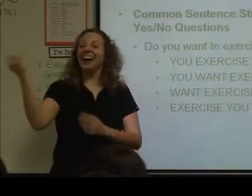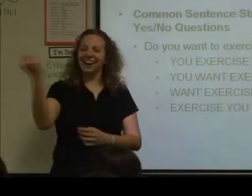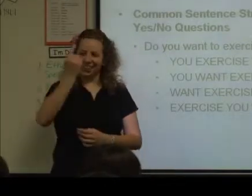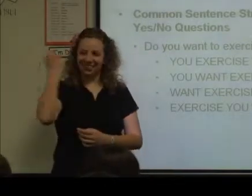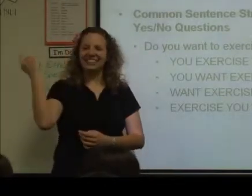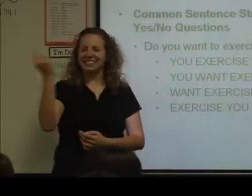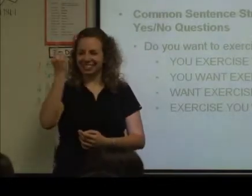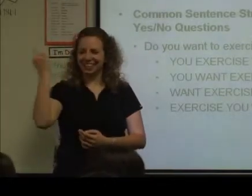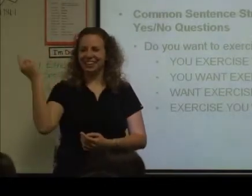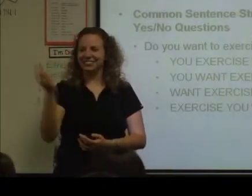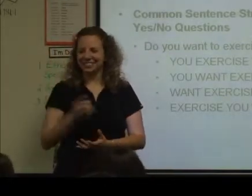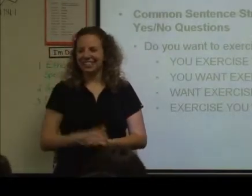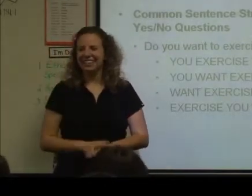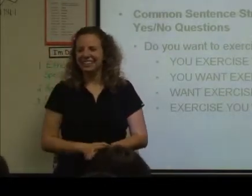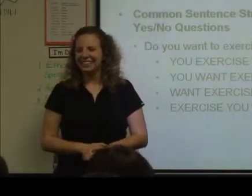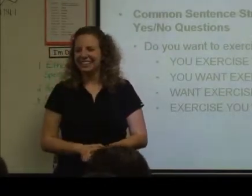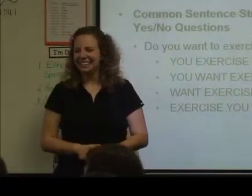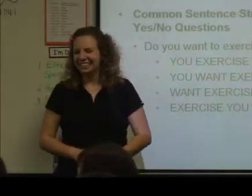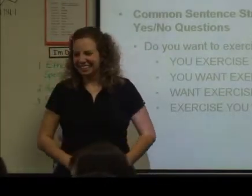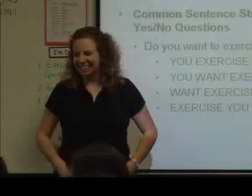Yeah, always. Good job.